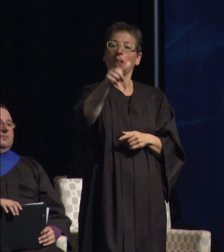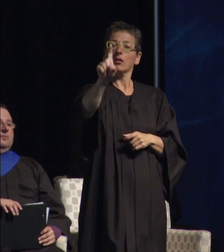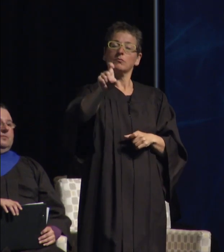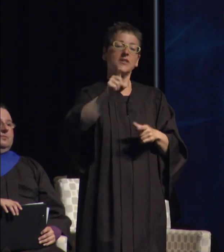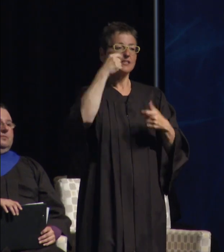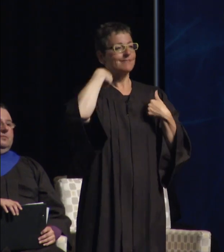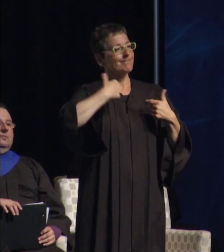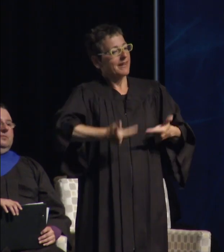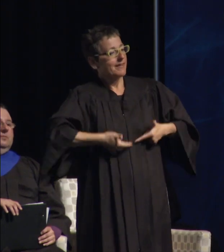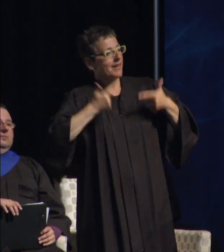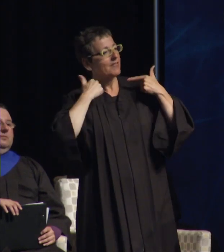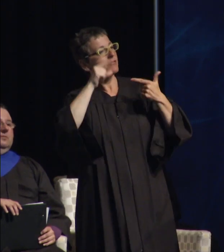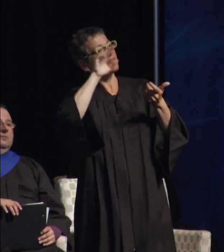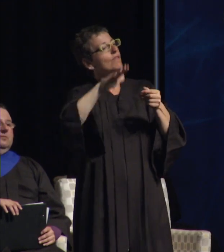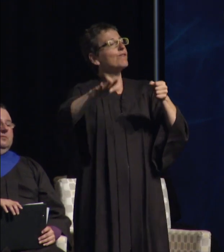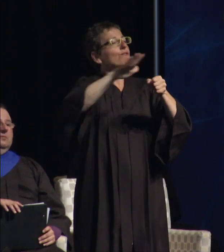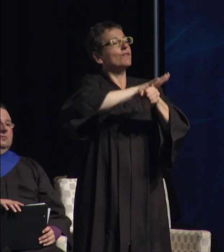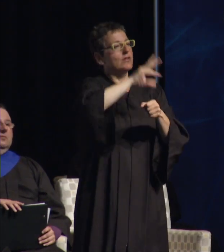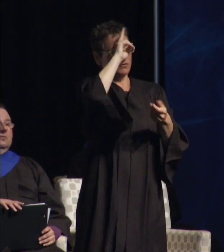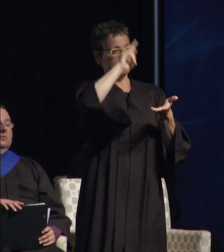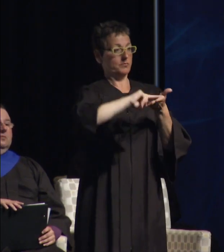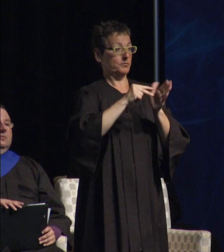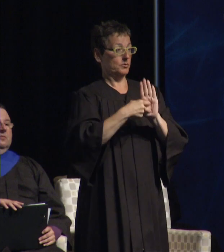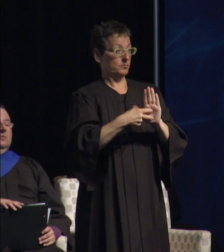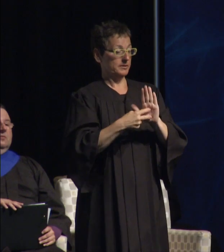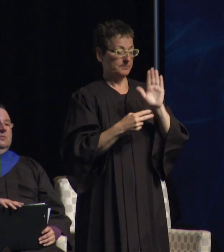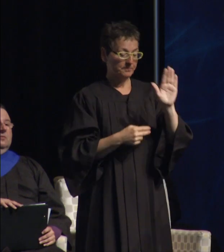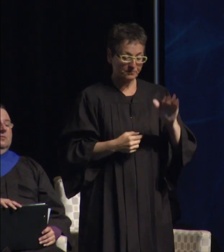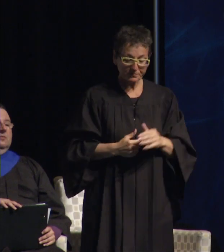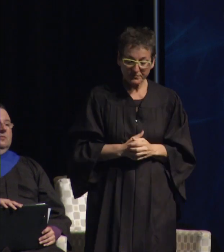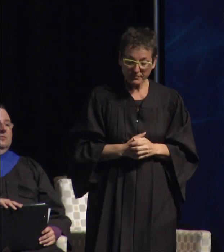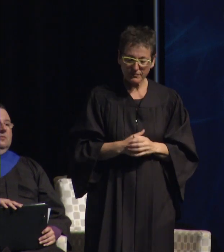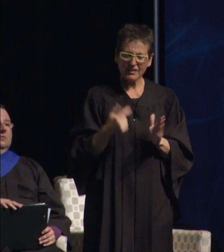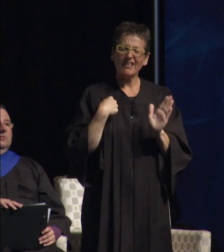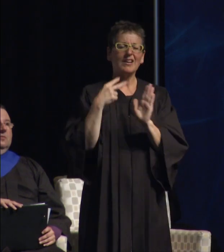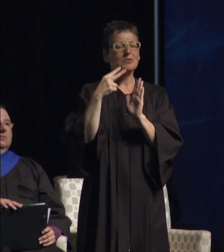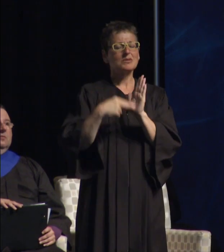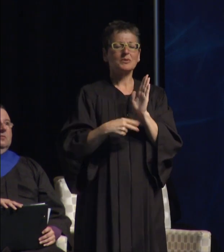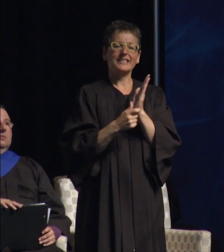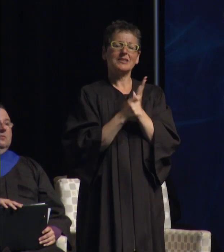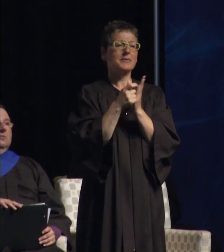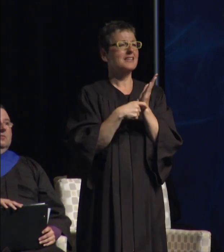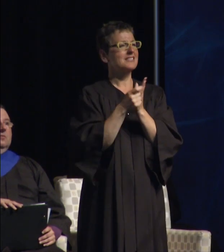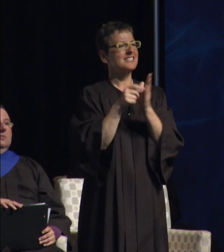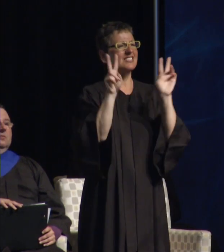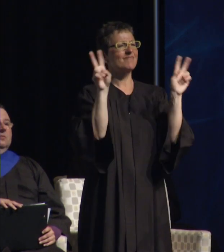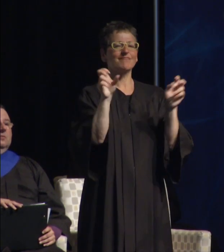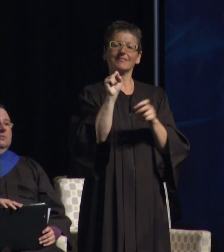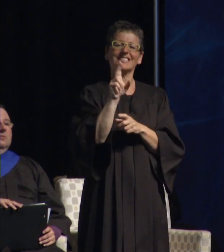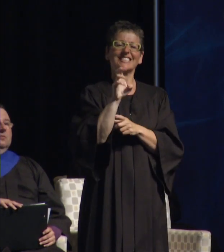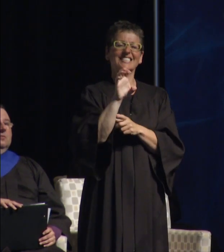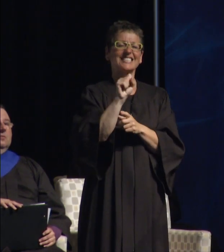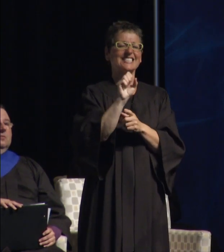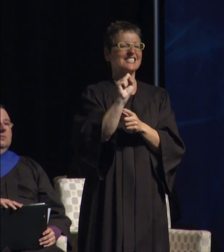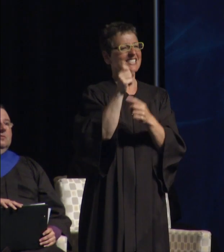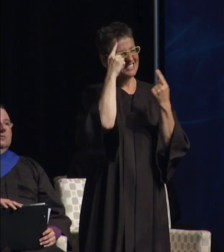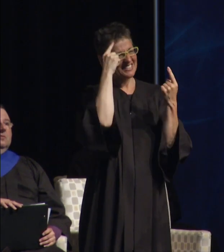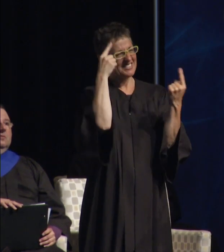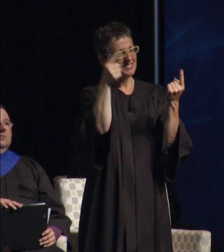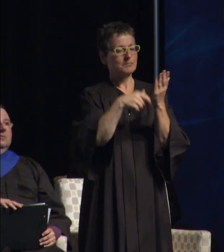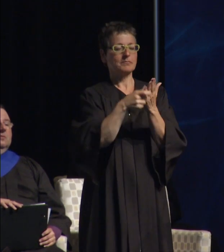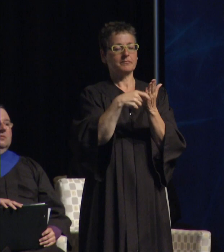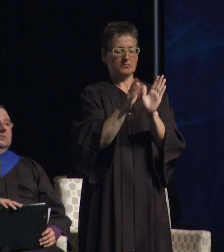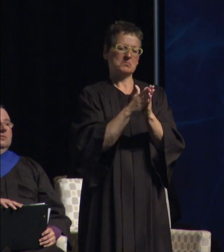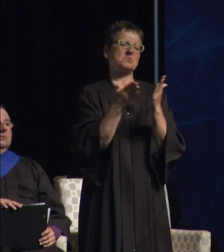of purpose. A number of years ago, I was reading Success magazine, and I came across a very, very interesting article.